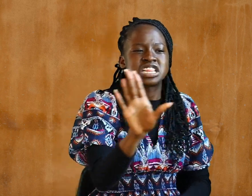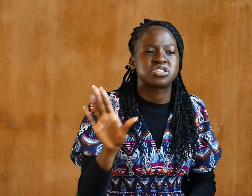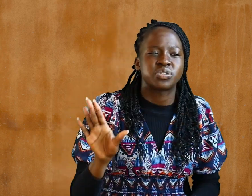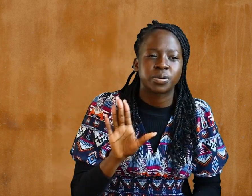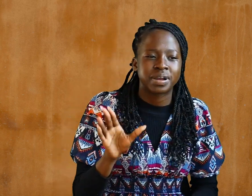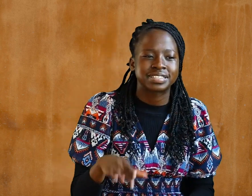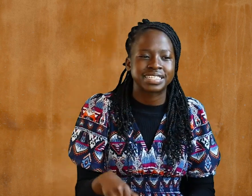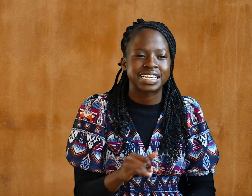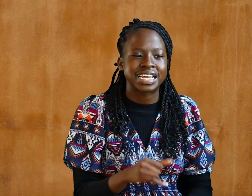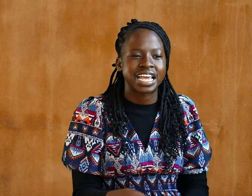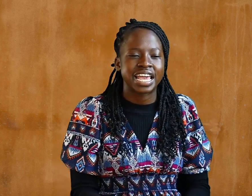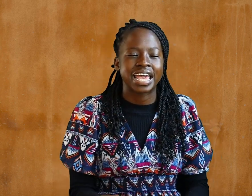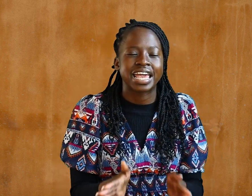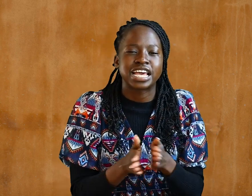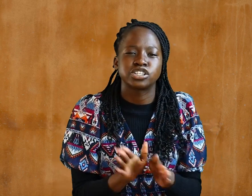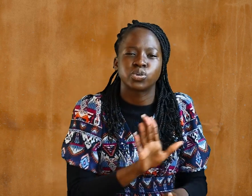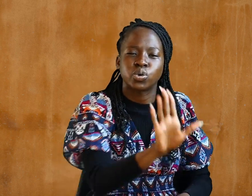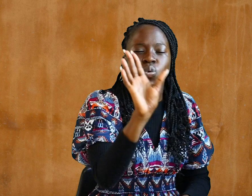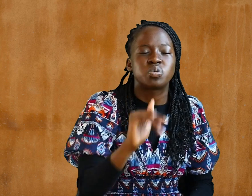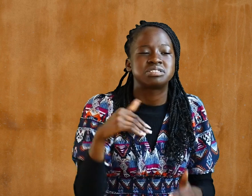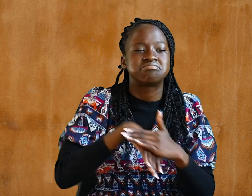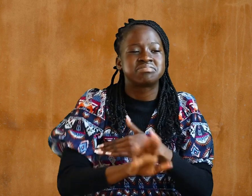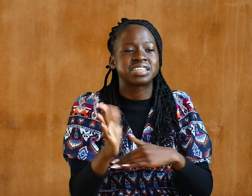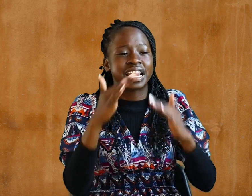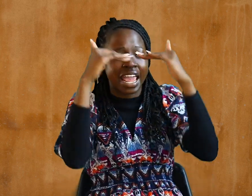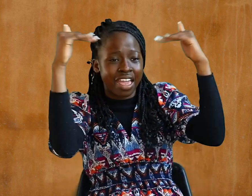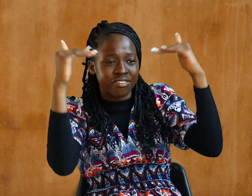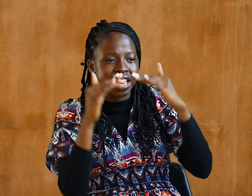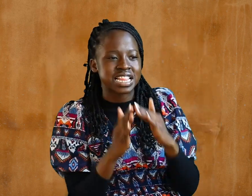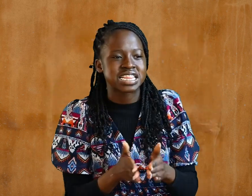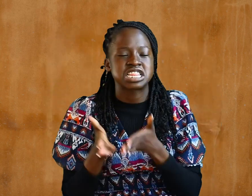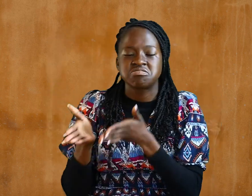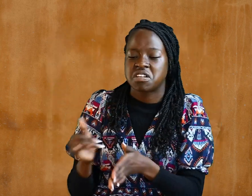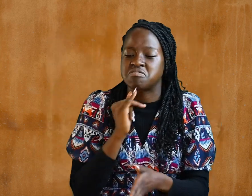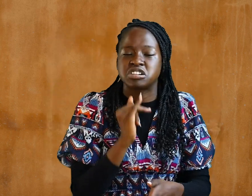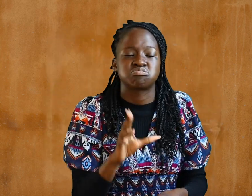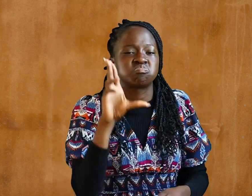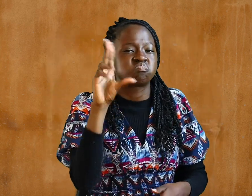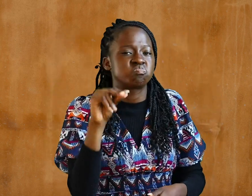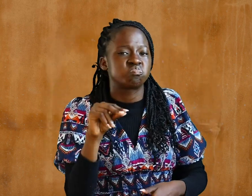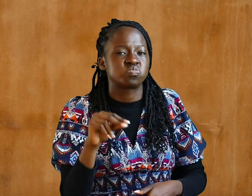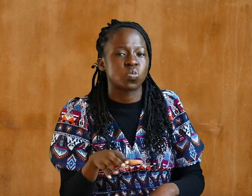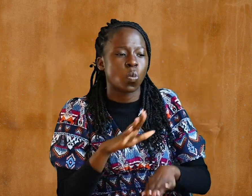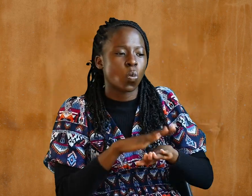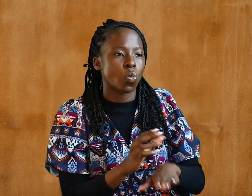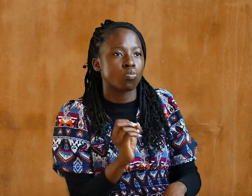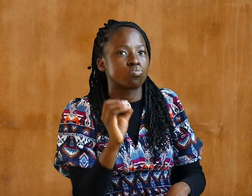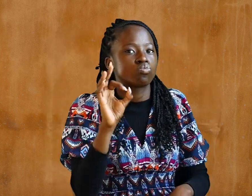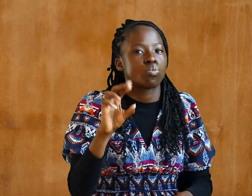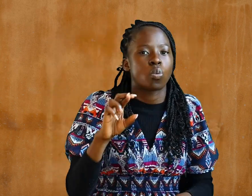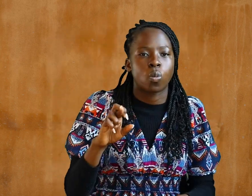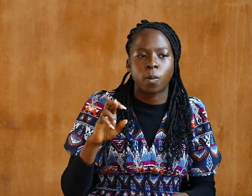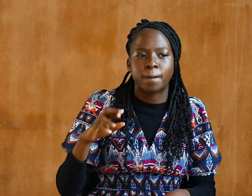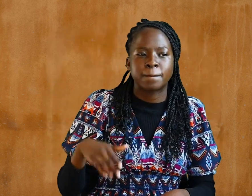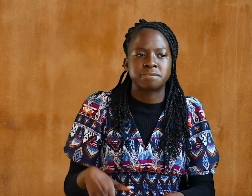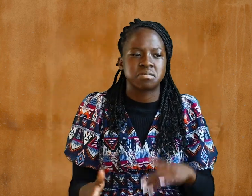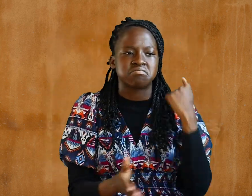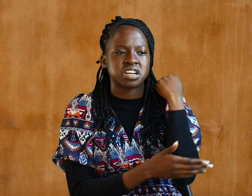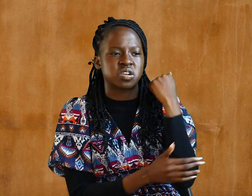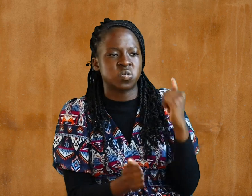heaven, and there is no favoritism with him. The armor of